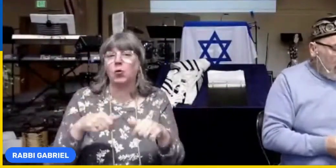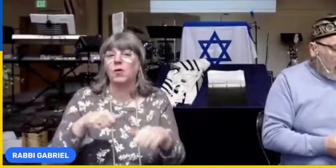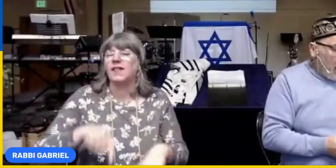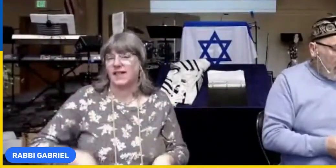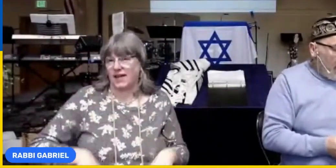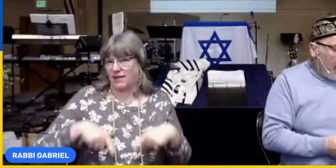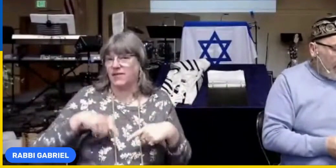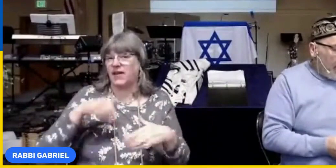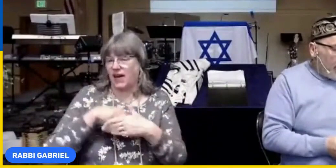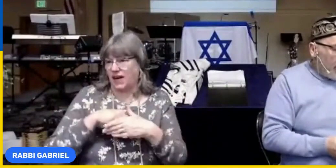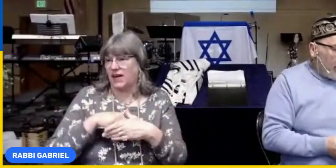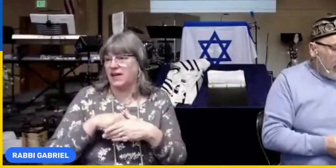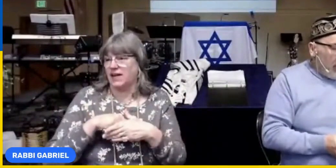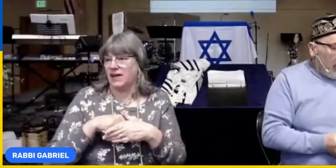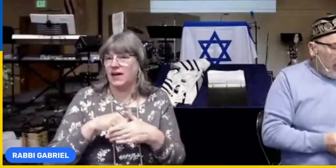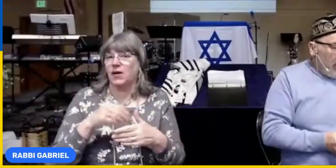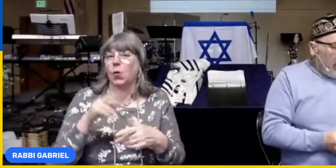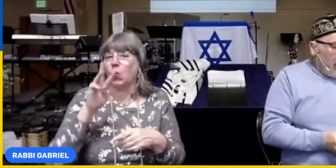So,